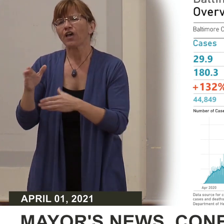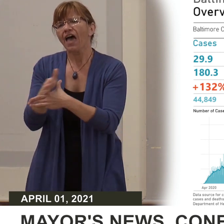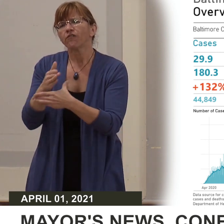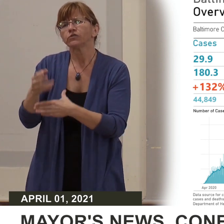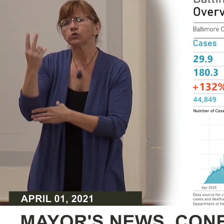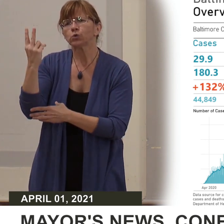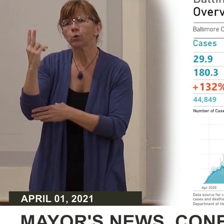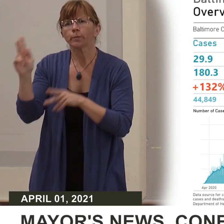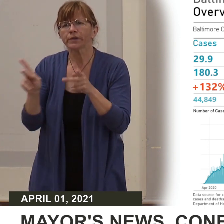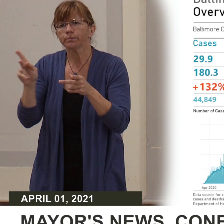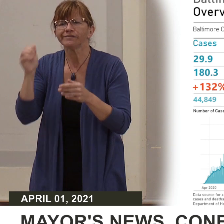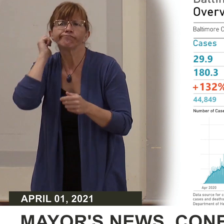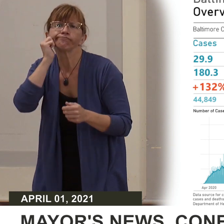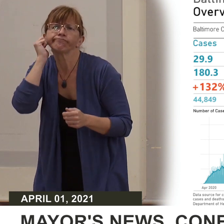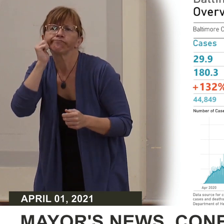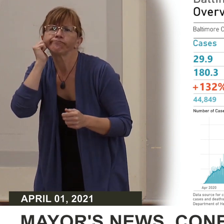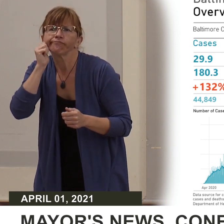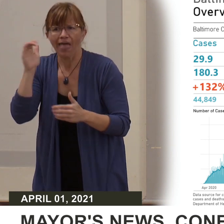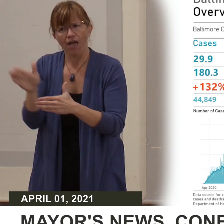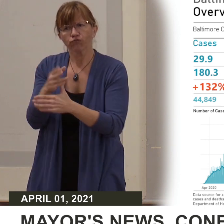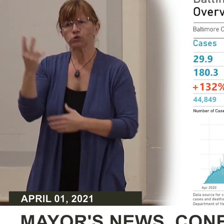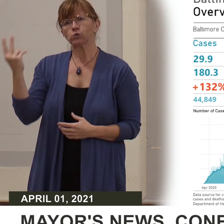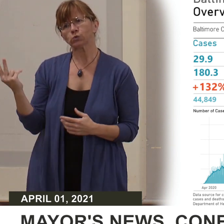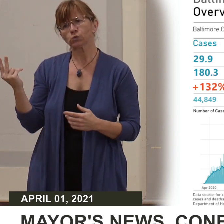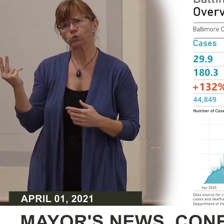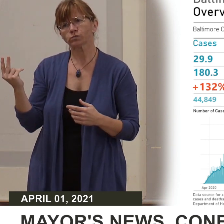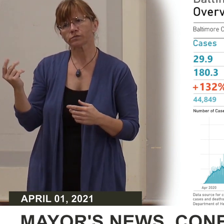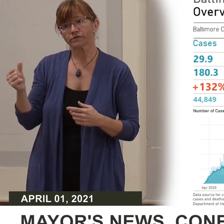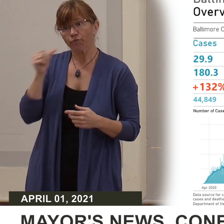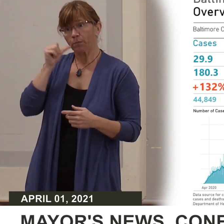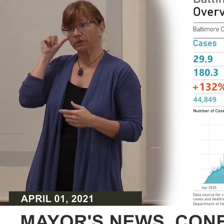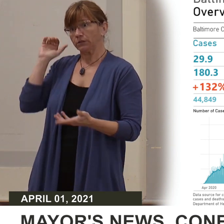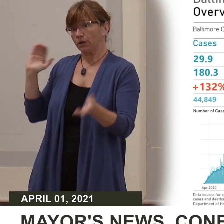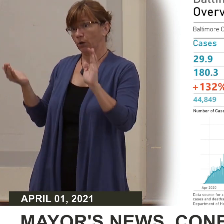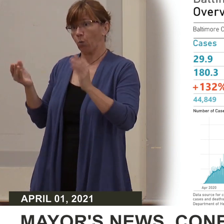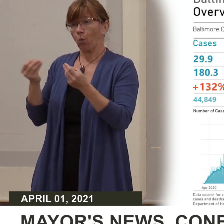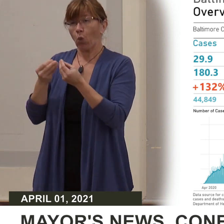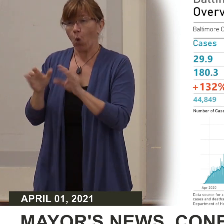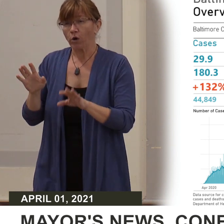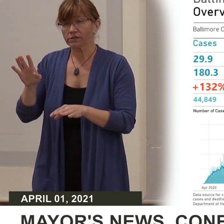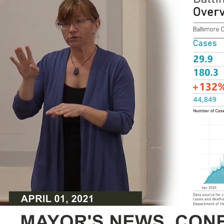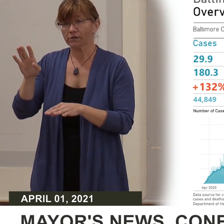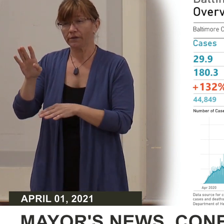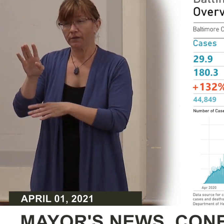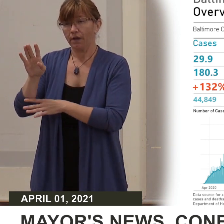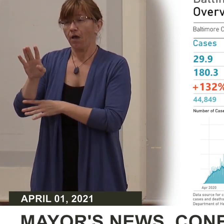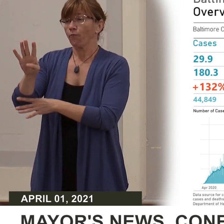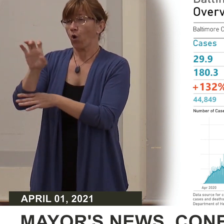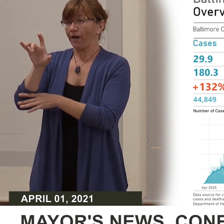yesterday, we have lost 848 lives to COVID-19, and we have seen